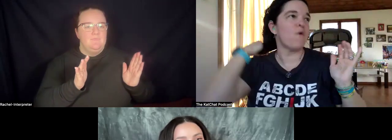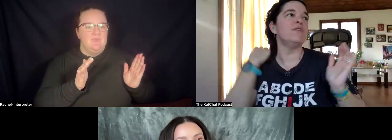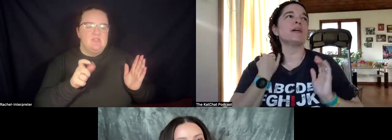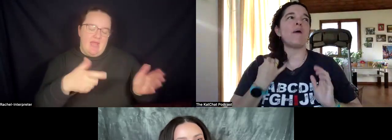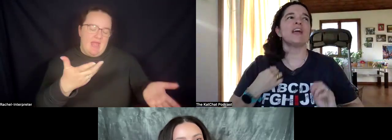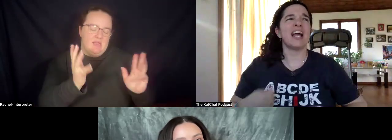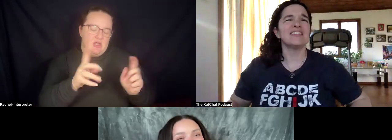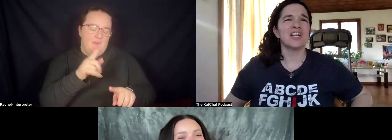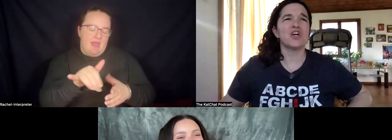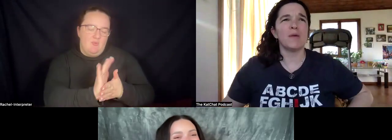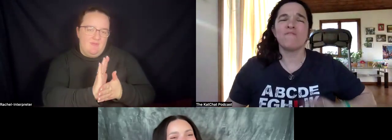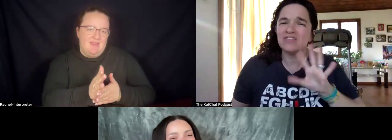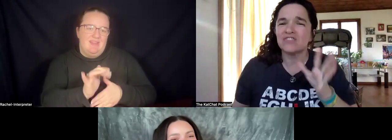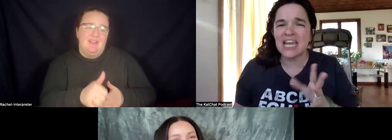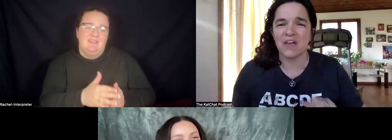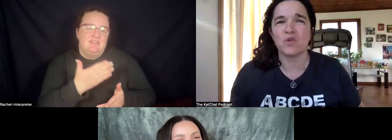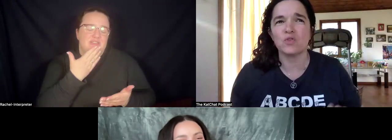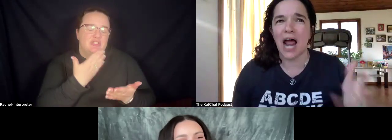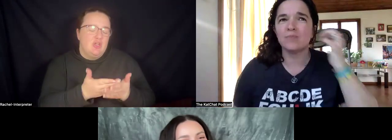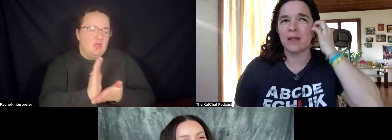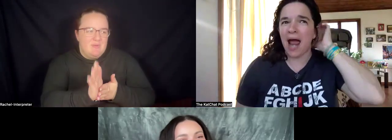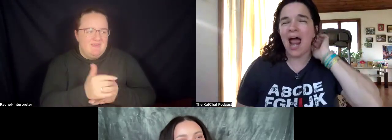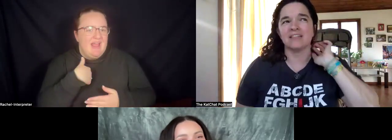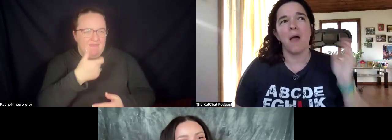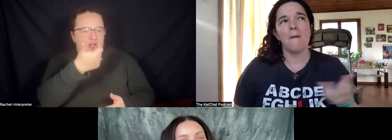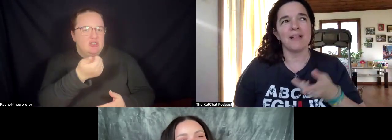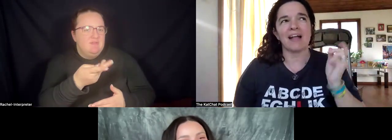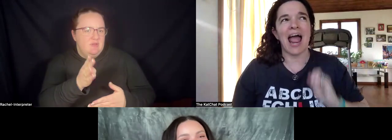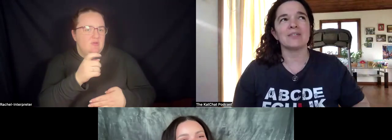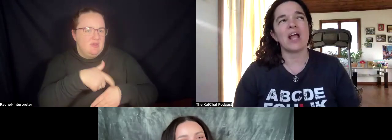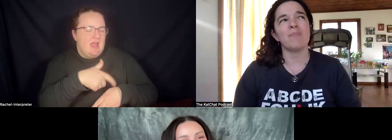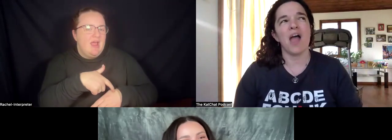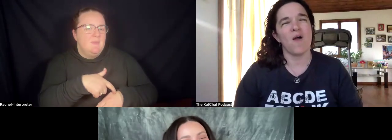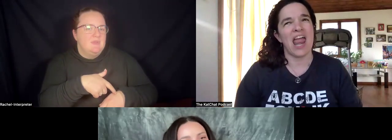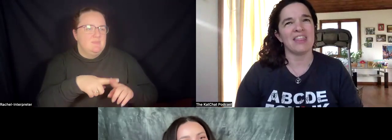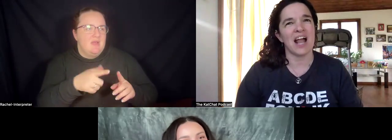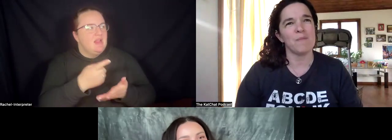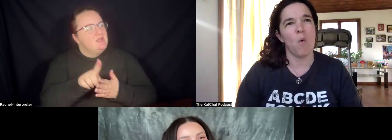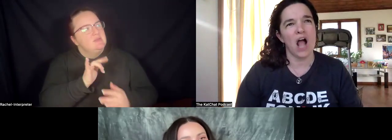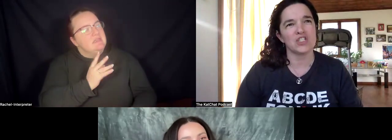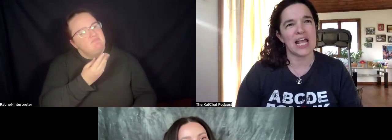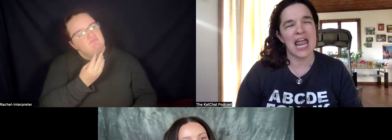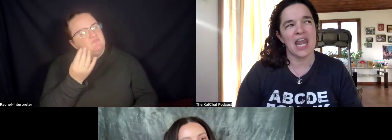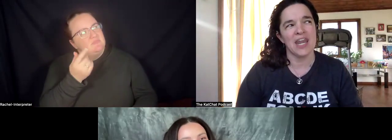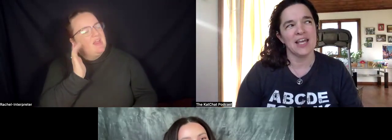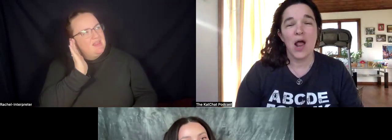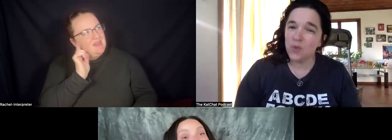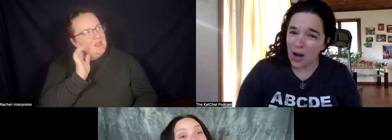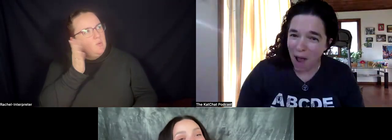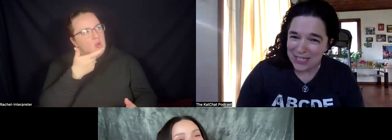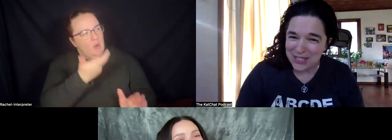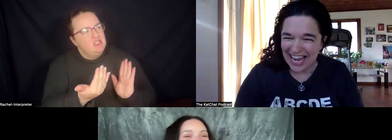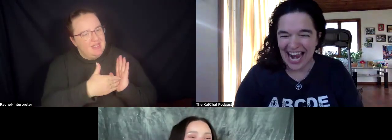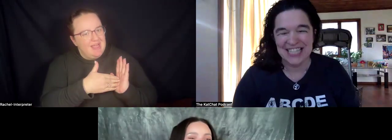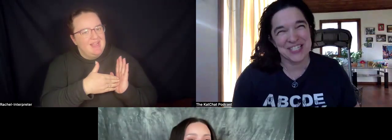about that movie because that's such a good movie. I've seen it a few times in the past, but like last week, I'm like, okay, I think I'm gonna watch it again. So